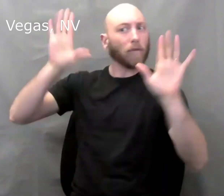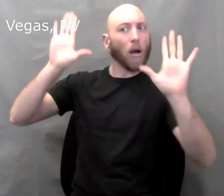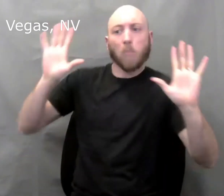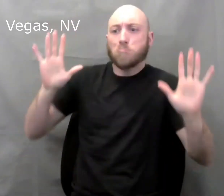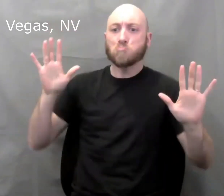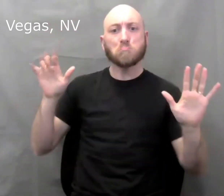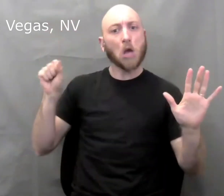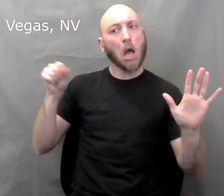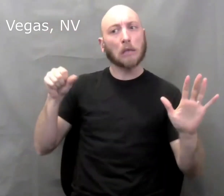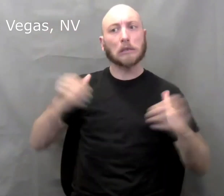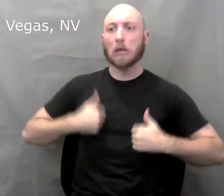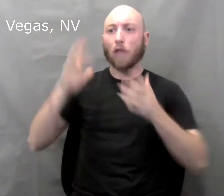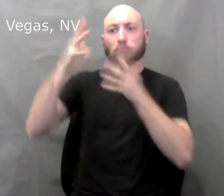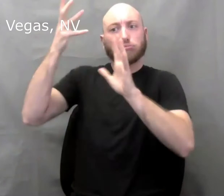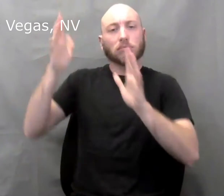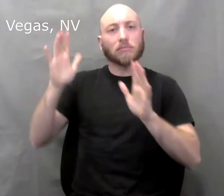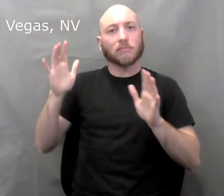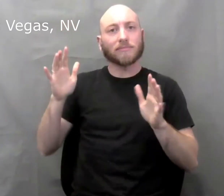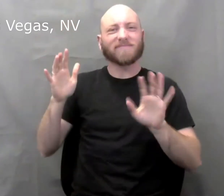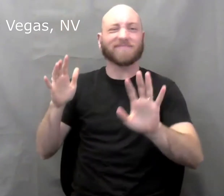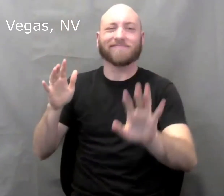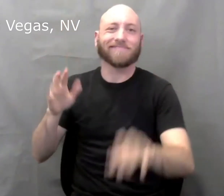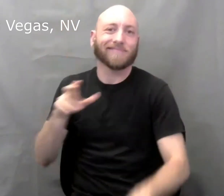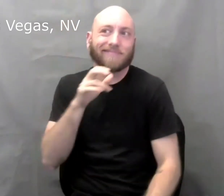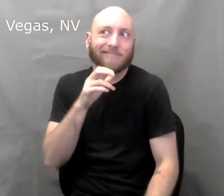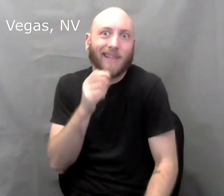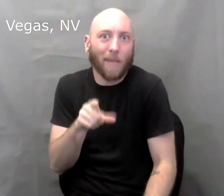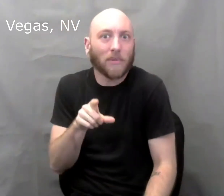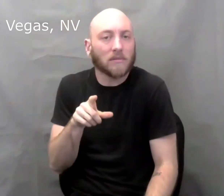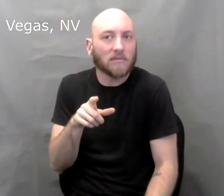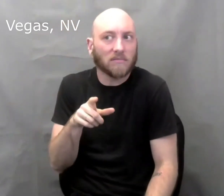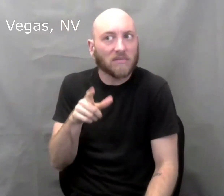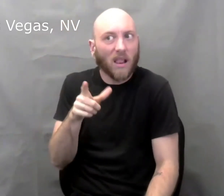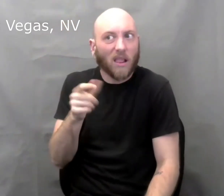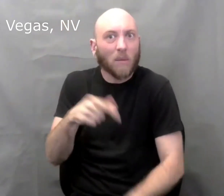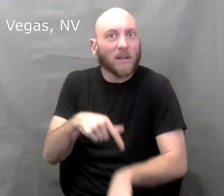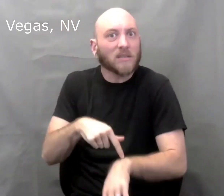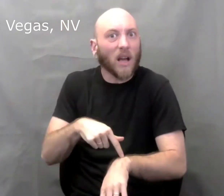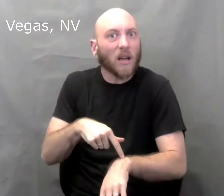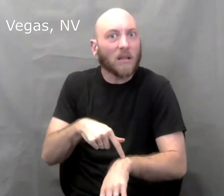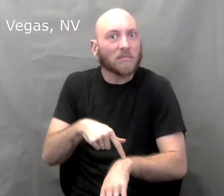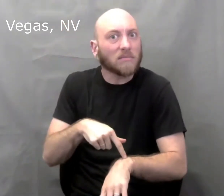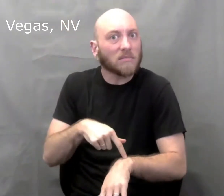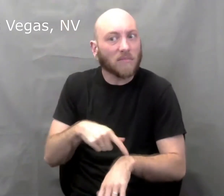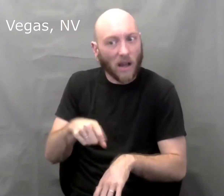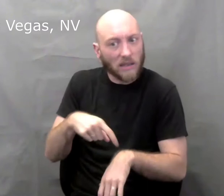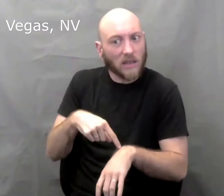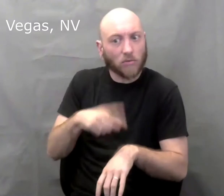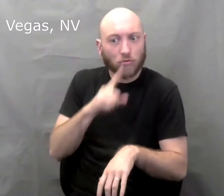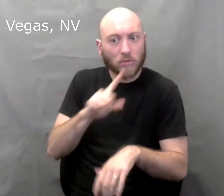is unmanageable. And that's just not what happened. It took me a little while to get to a place where I could not only